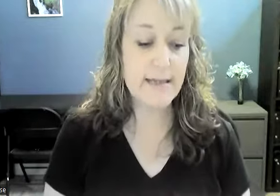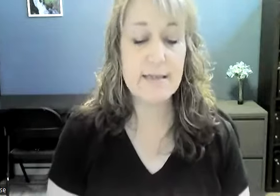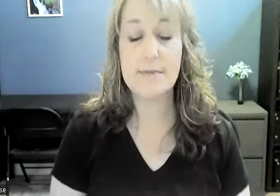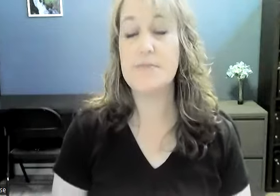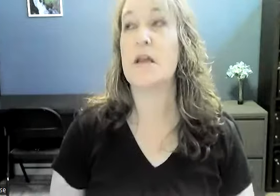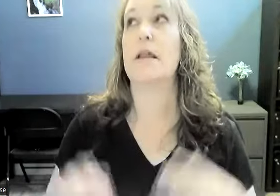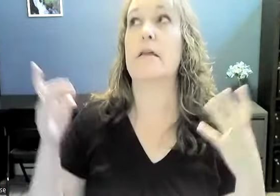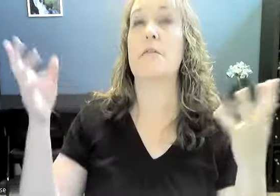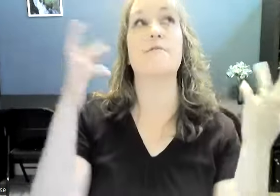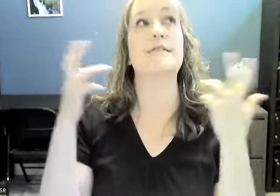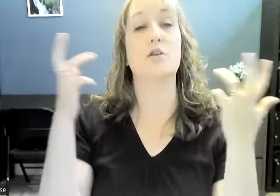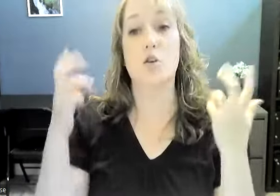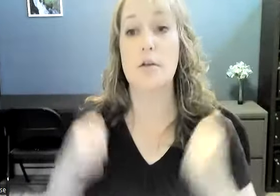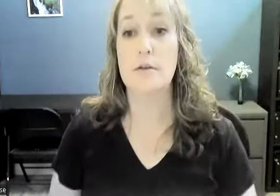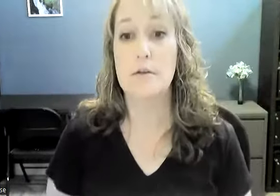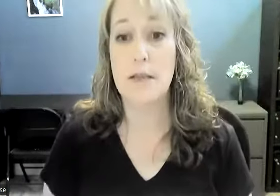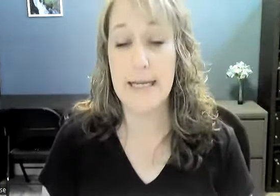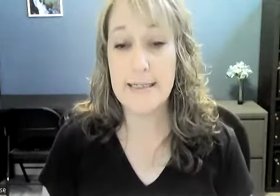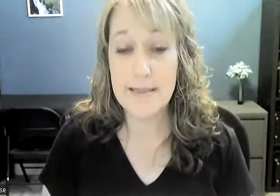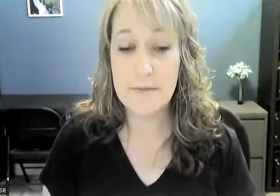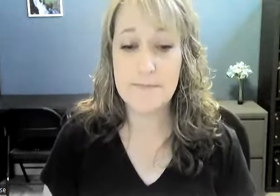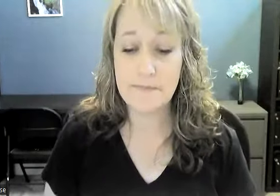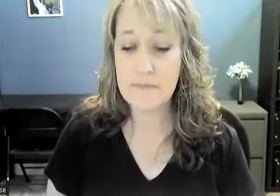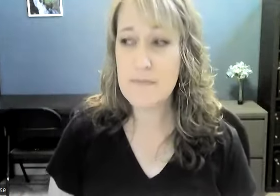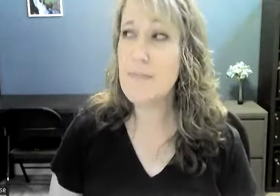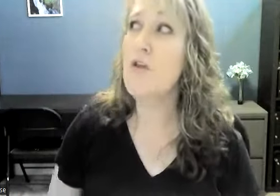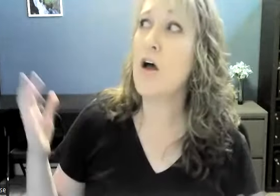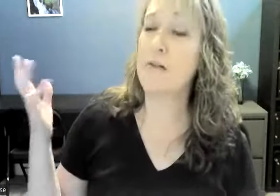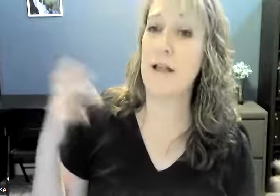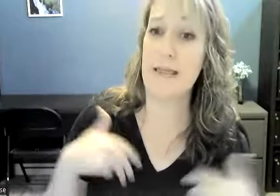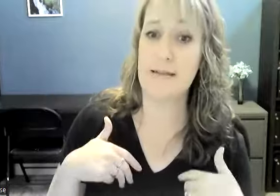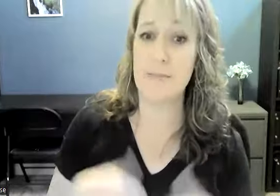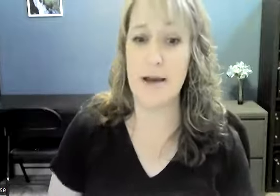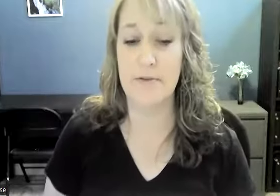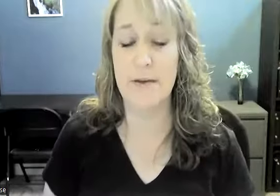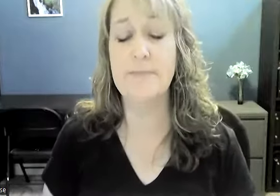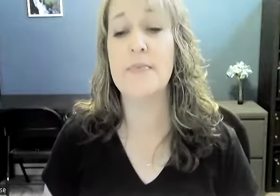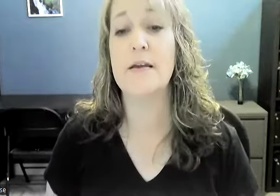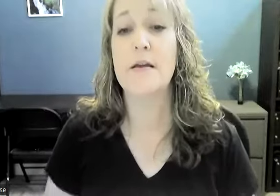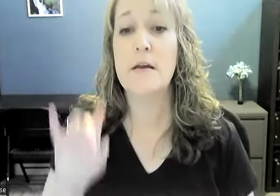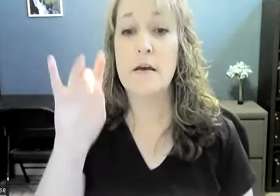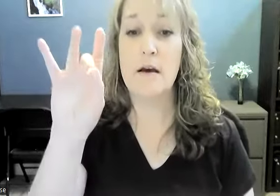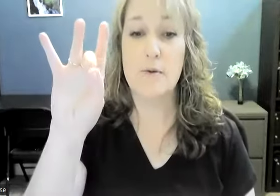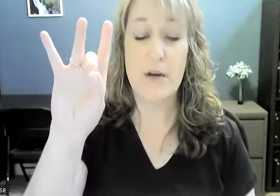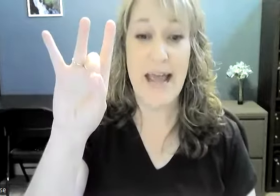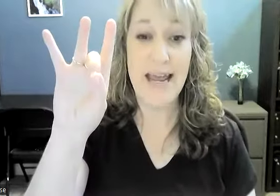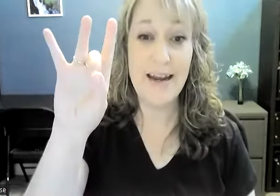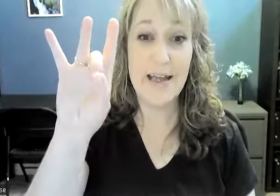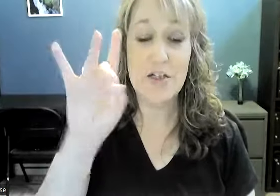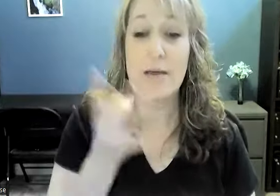Lights, like the physical lights, not the light that's coming out of them. You want an 8 hand shape and